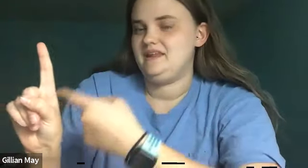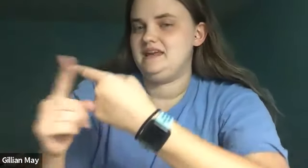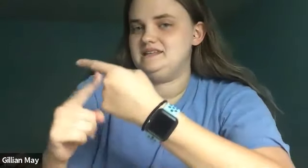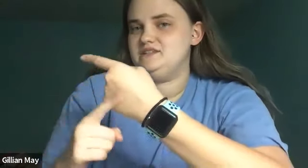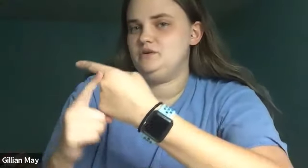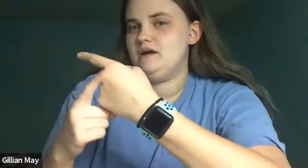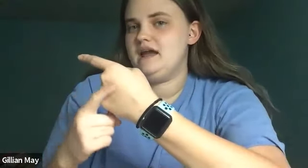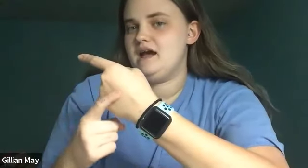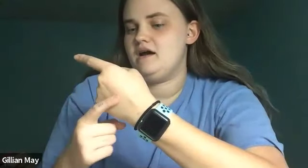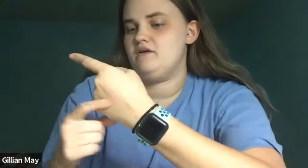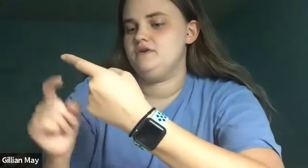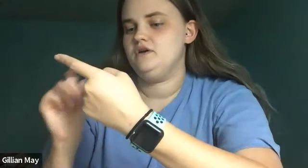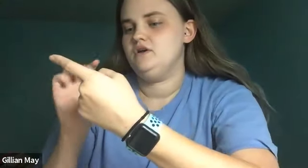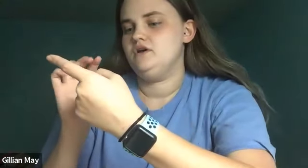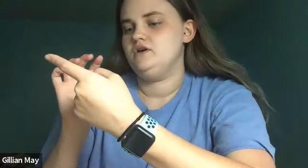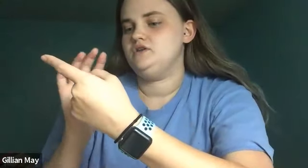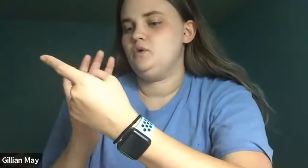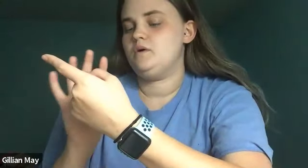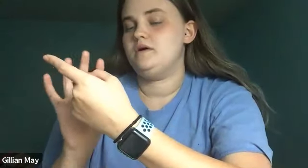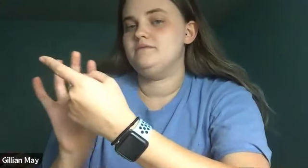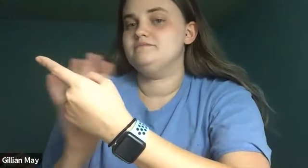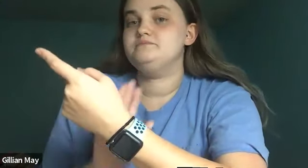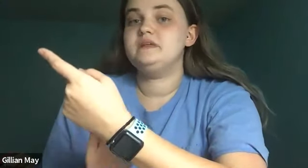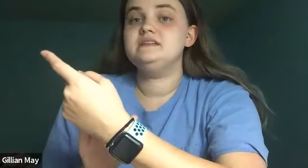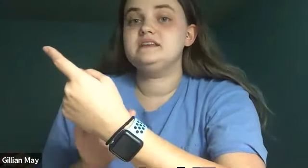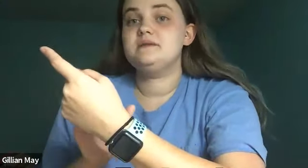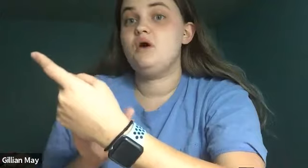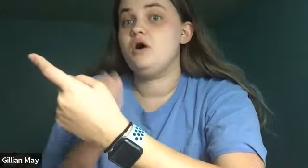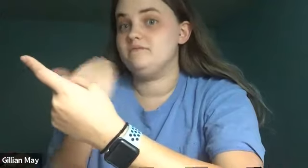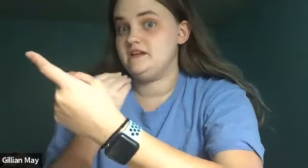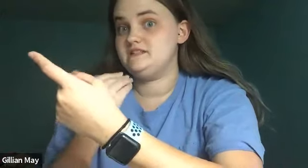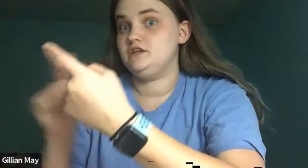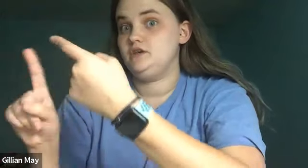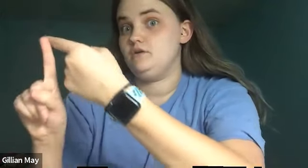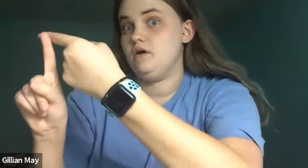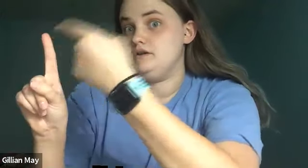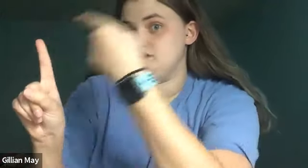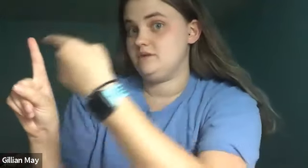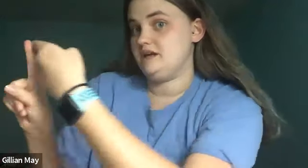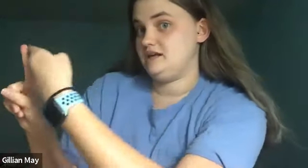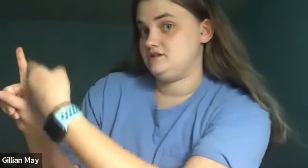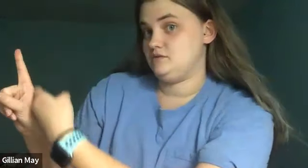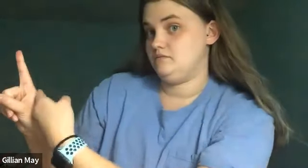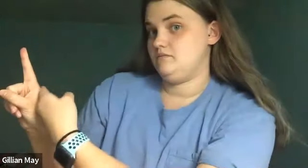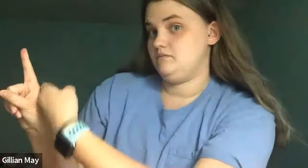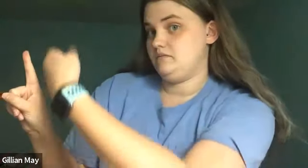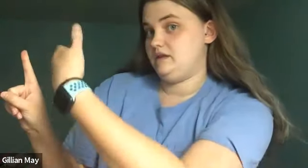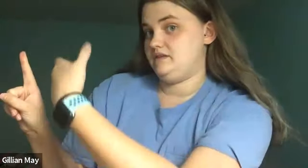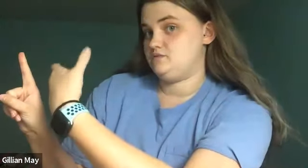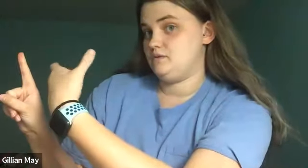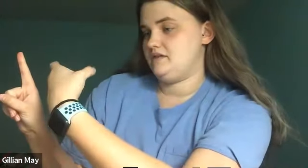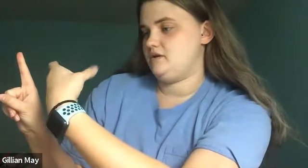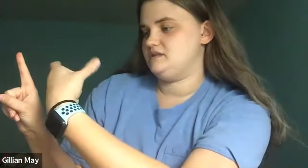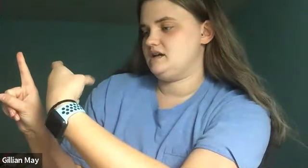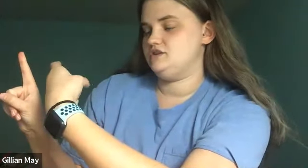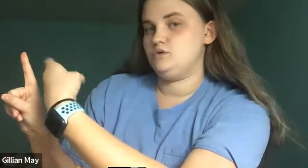And you want to have your inside palm facing you on your dominant hand. So like this, where my thumb is kind of towards